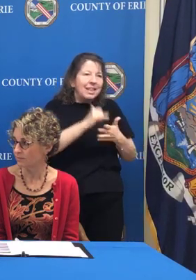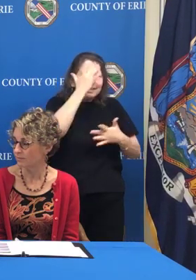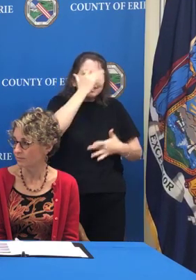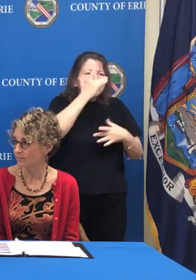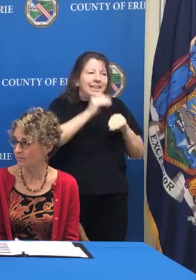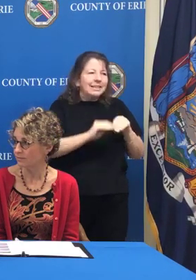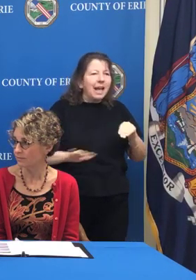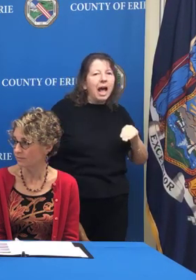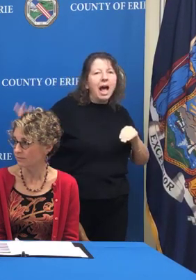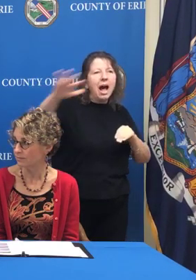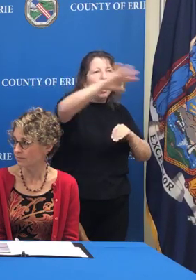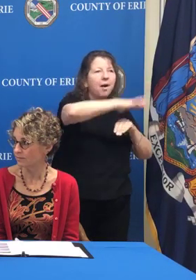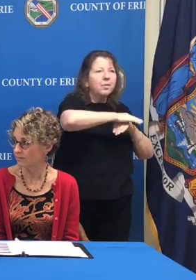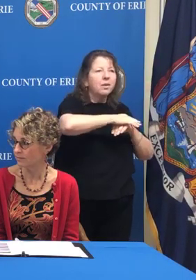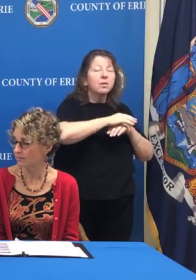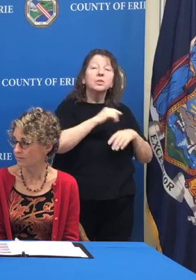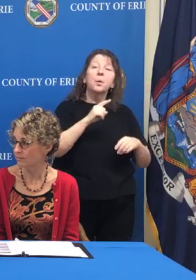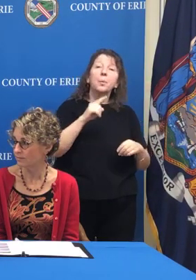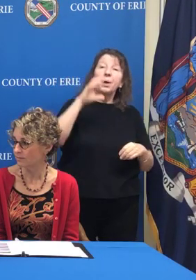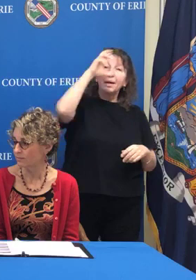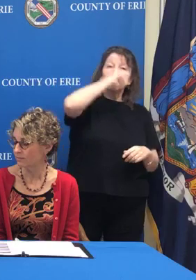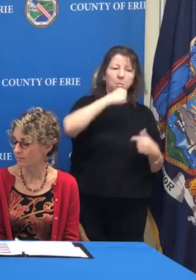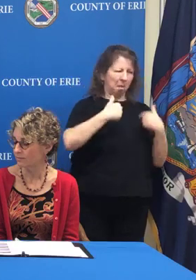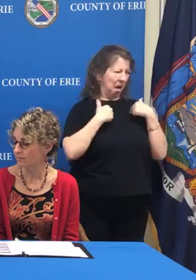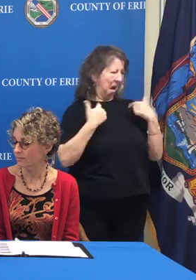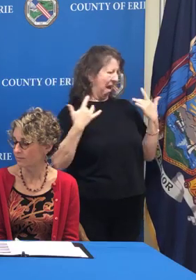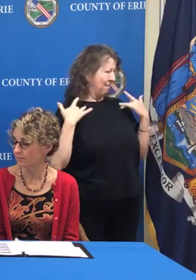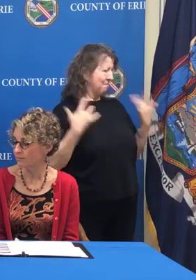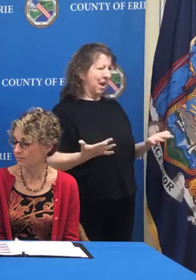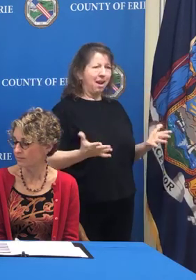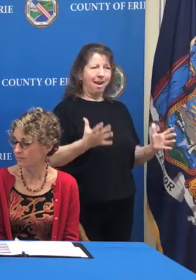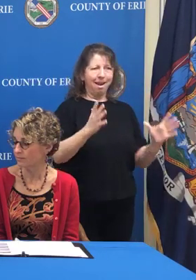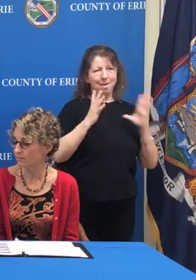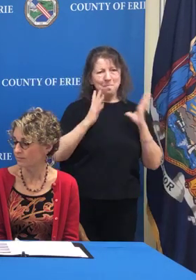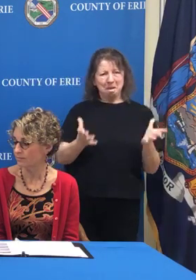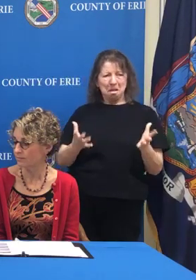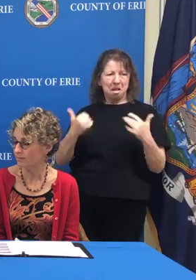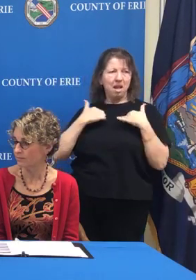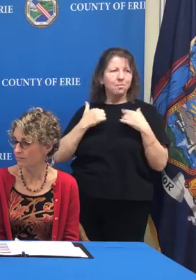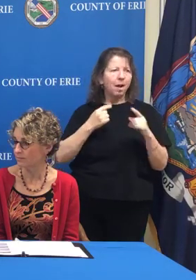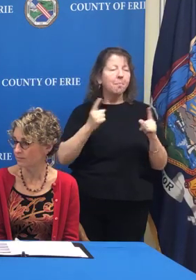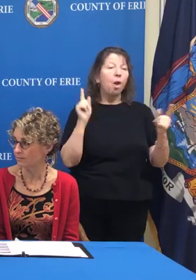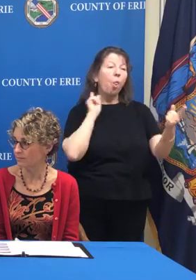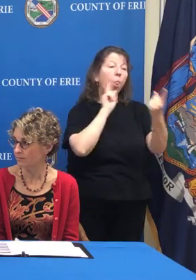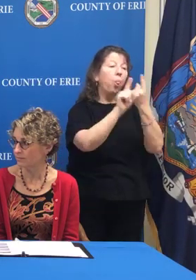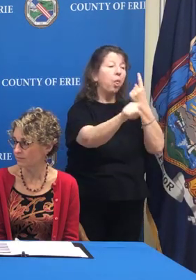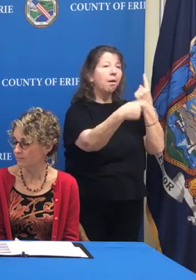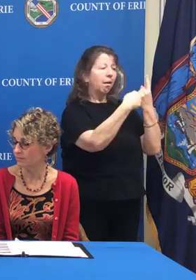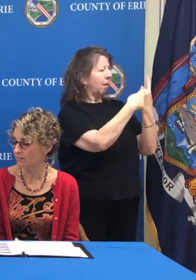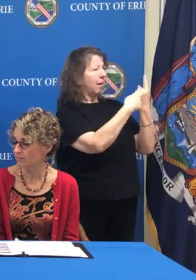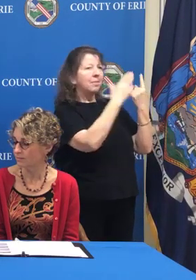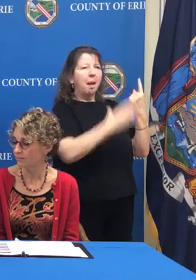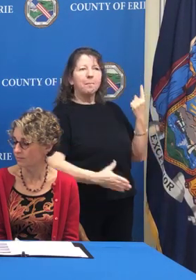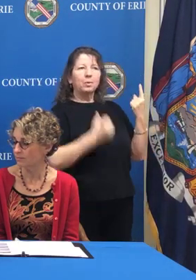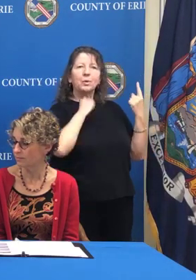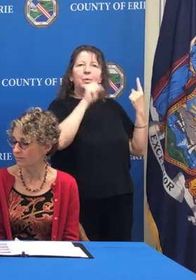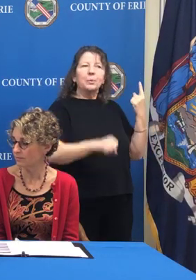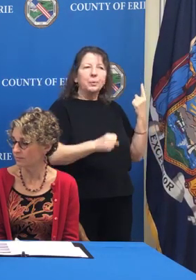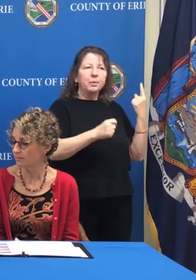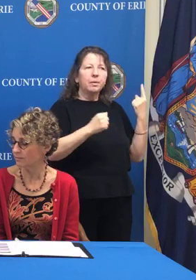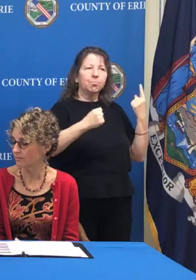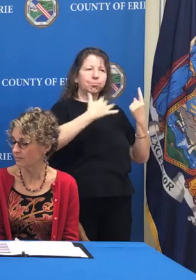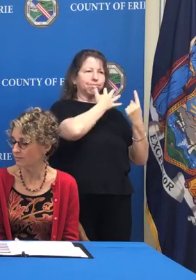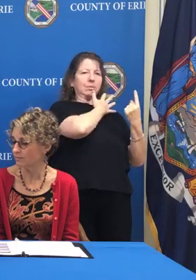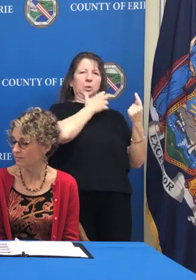went in the public, someone went there themselves and has it, and that's just what we have to deal with. Matt, do you have a question before we go